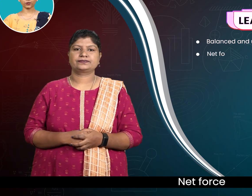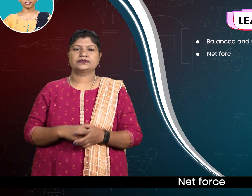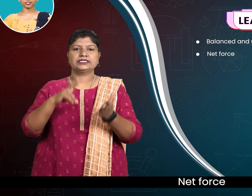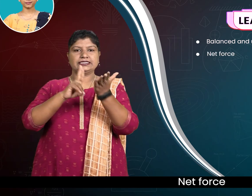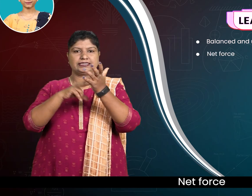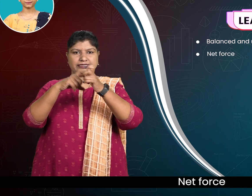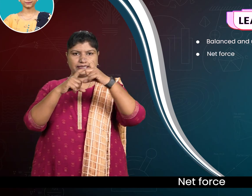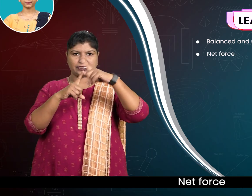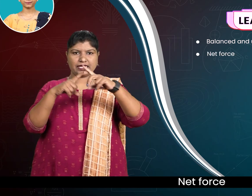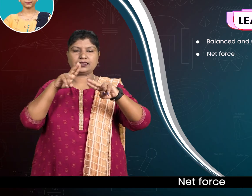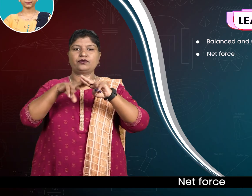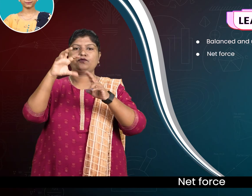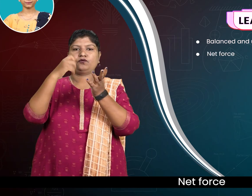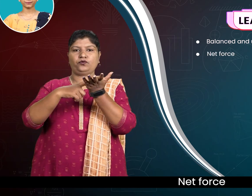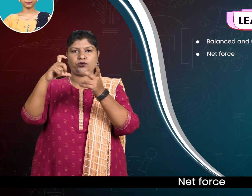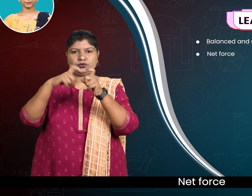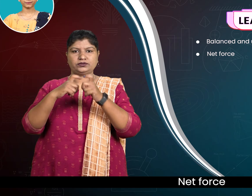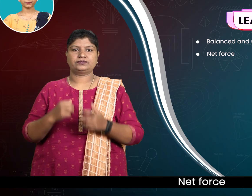net force,